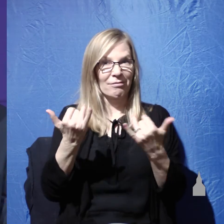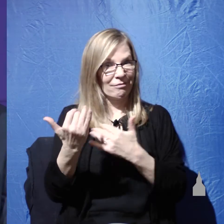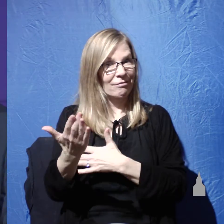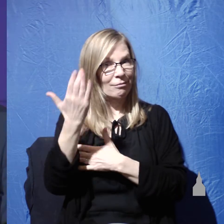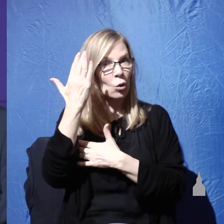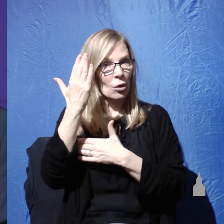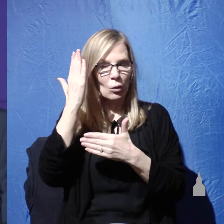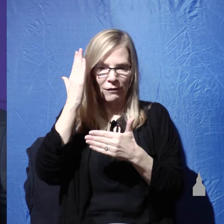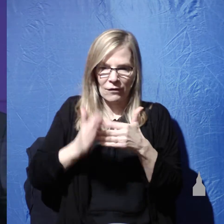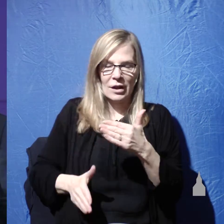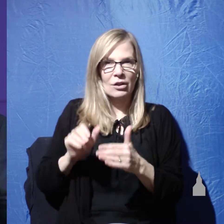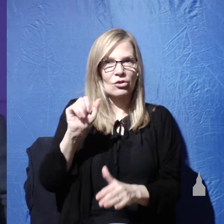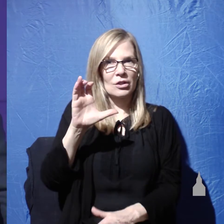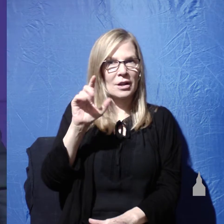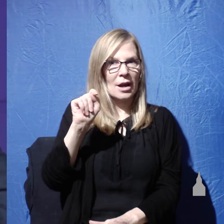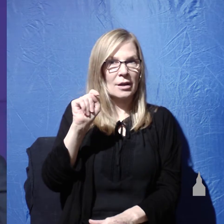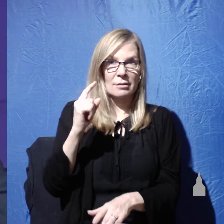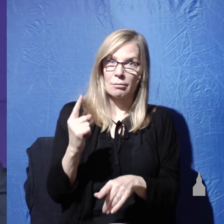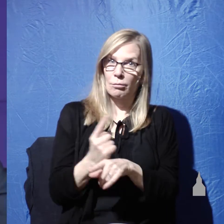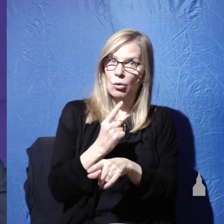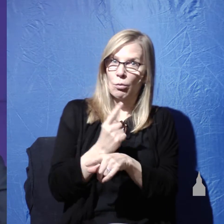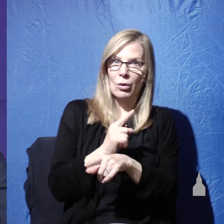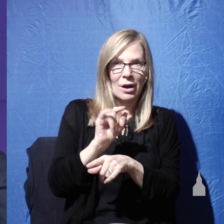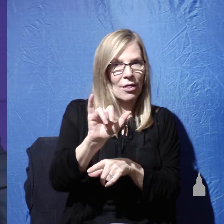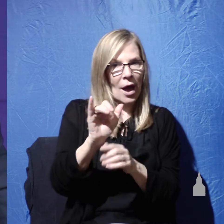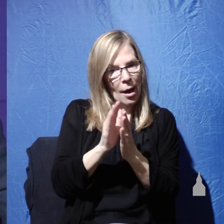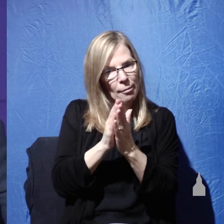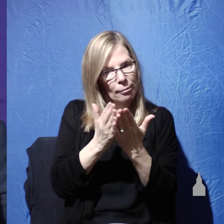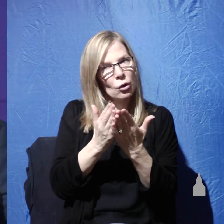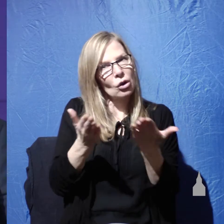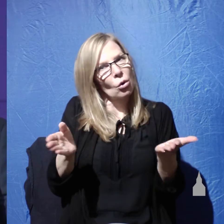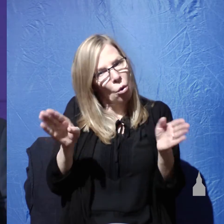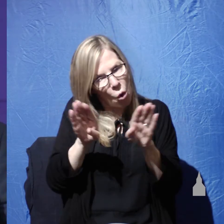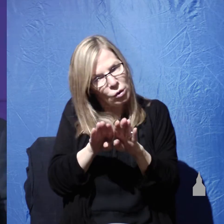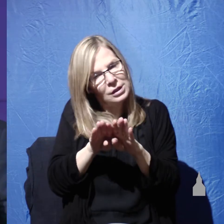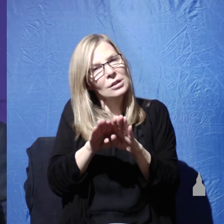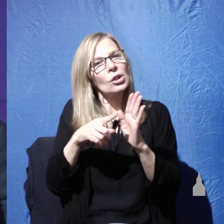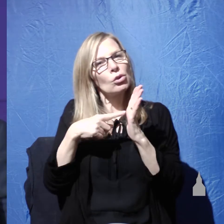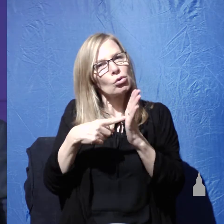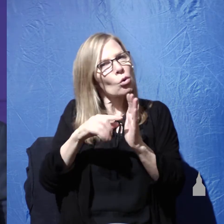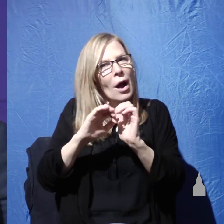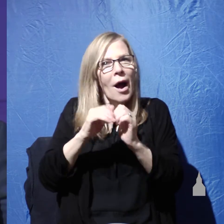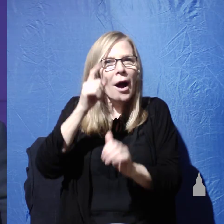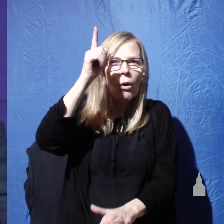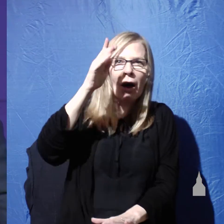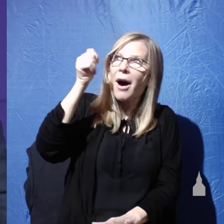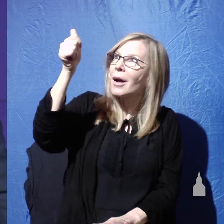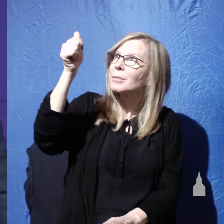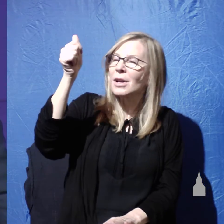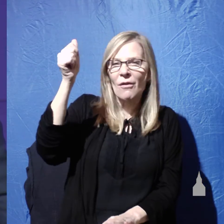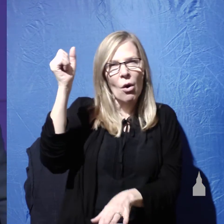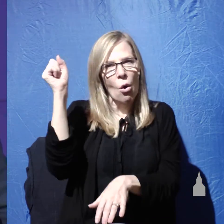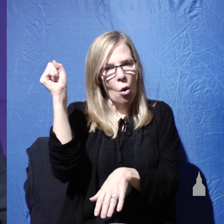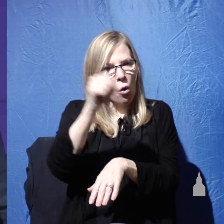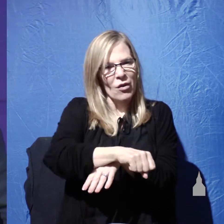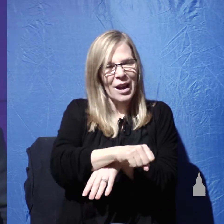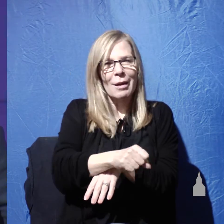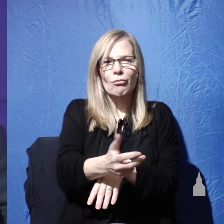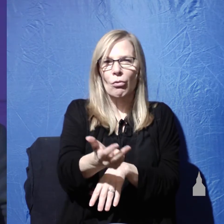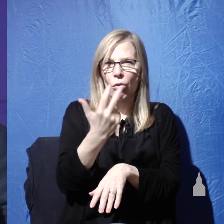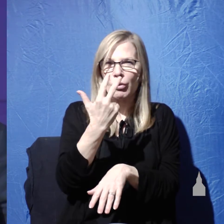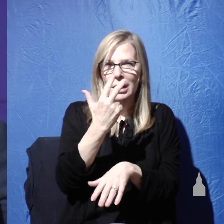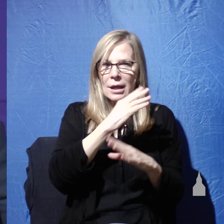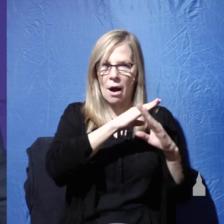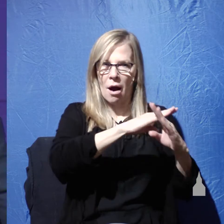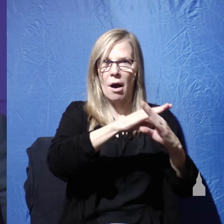we conclude Acts, it is only appropriate that the book closes by revealing to us how God overcame